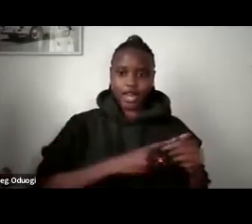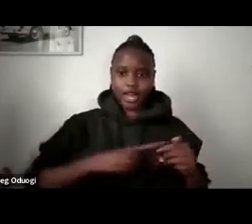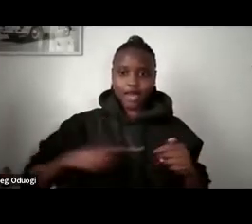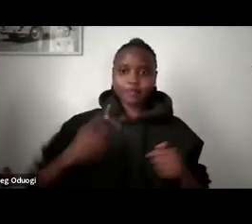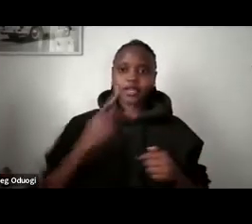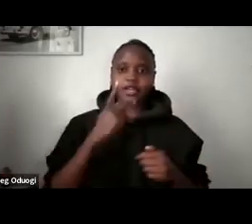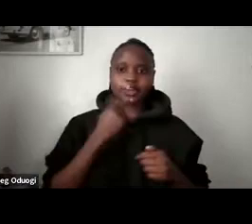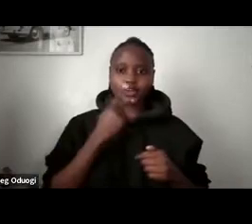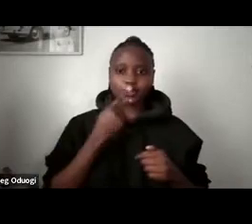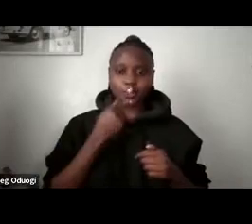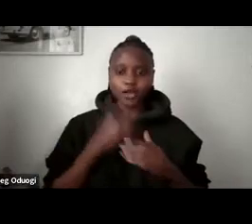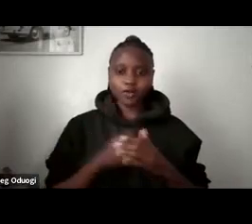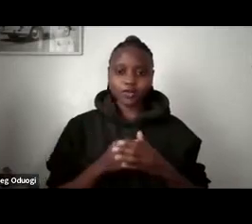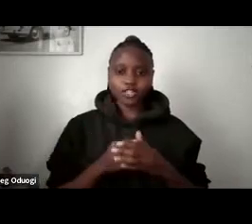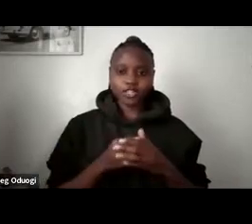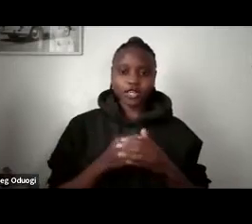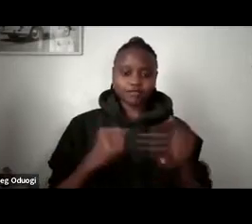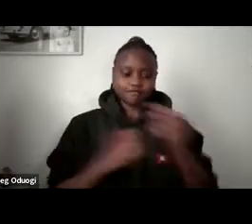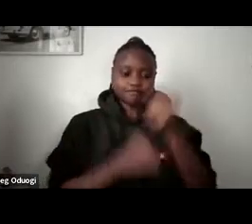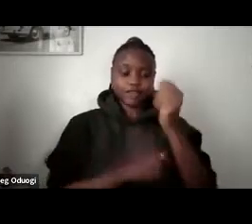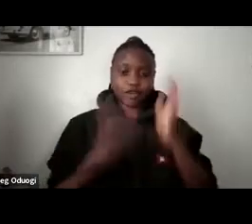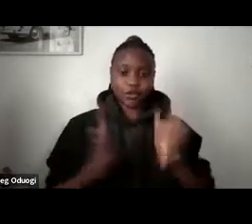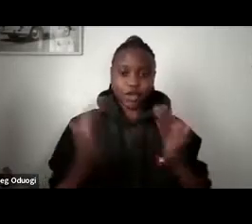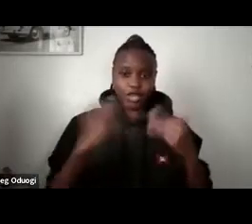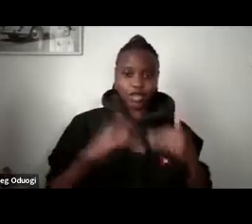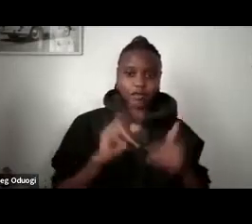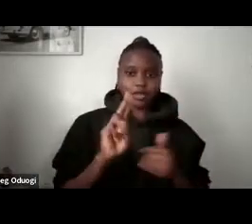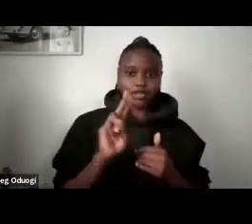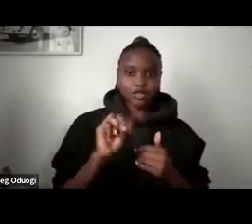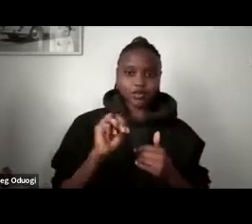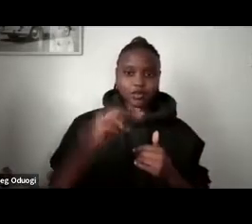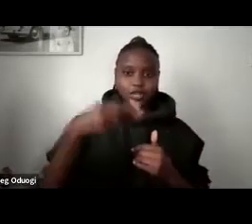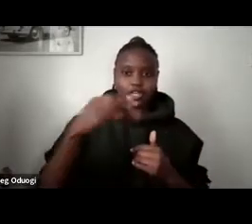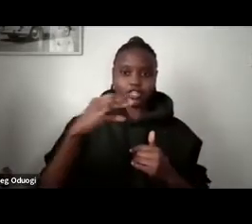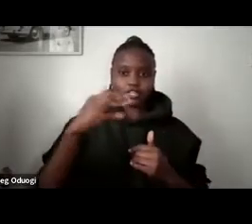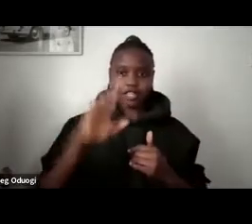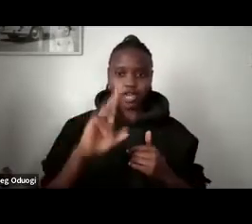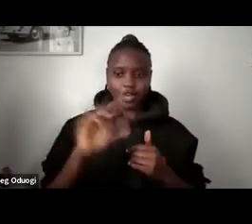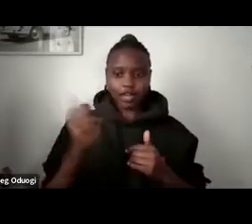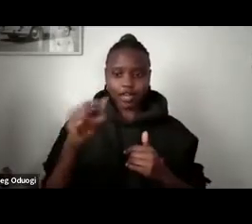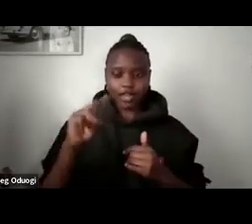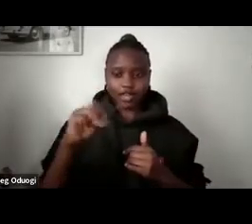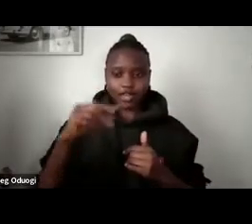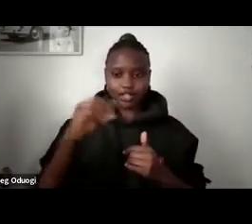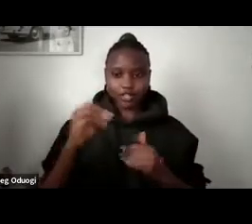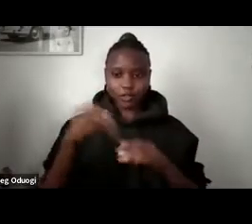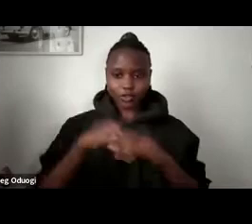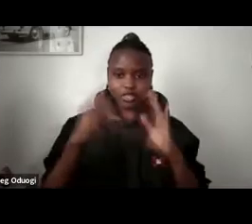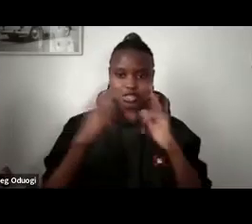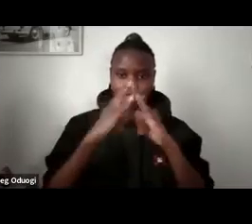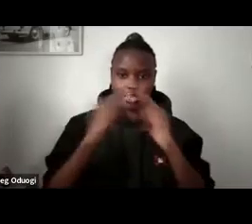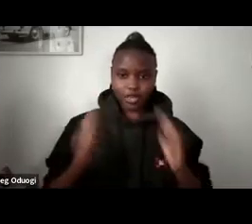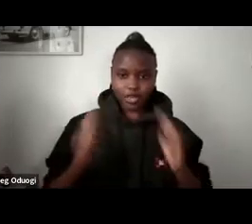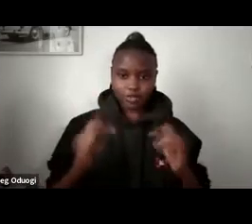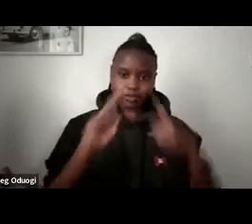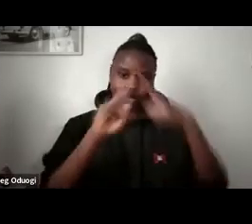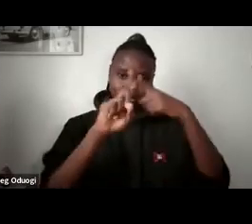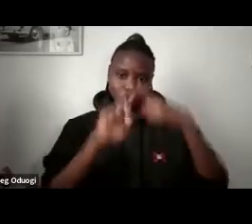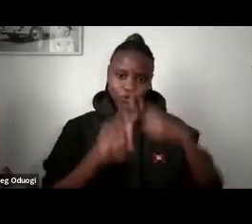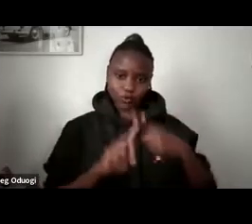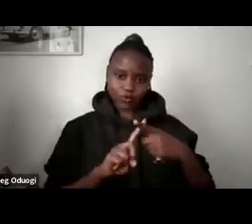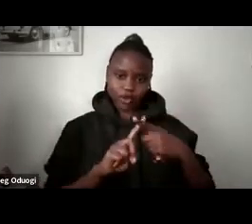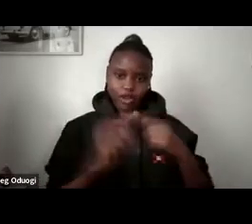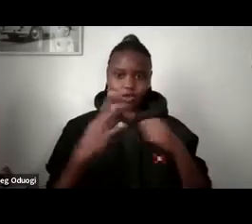donor together with UNHCR, and then we had other NGOs in the camps. So we had a total of around